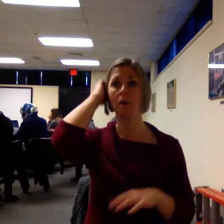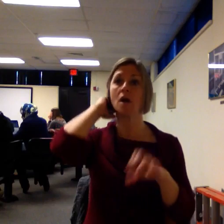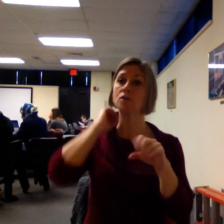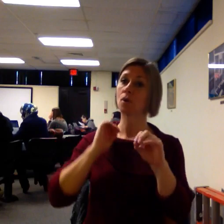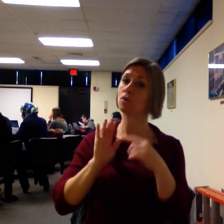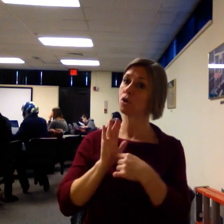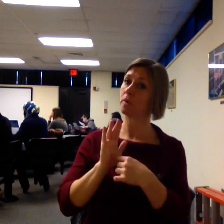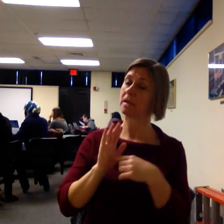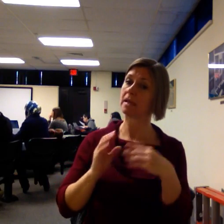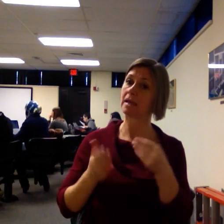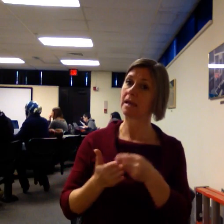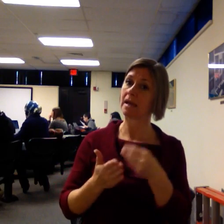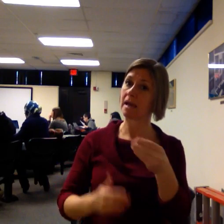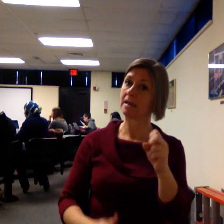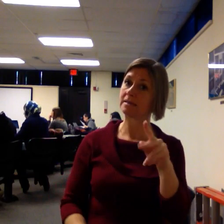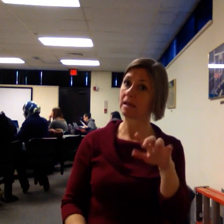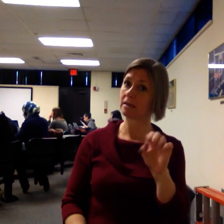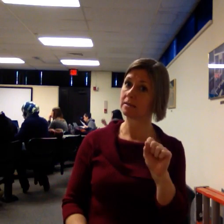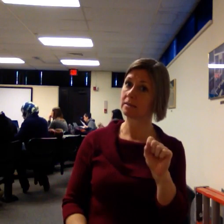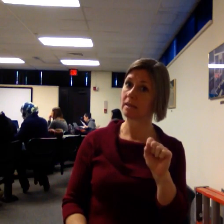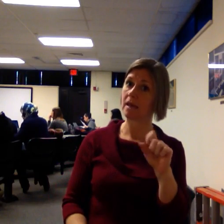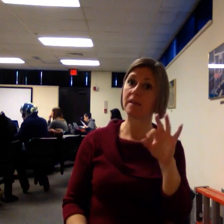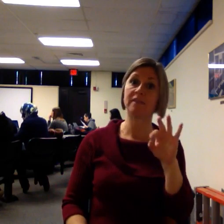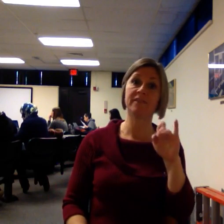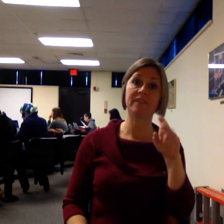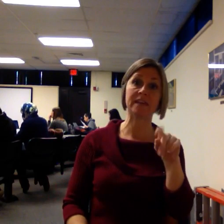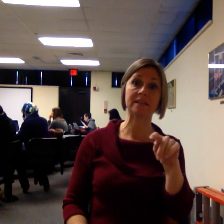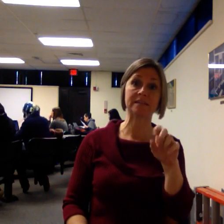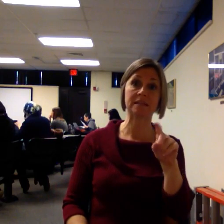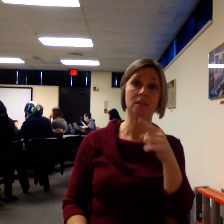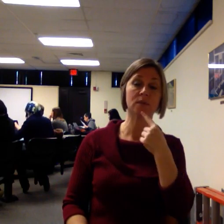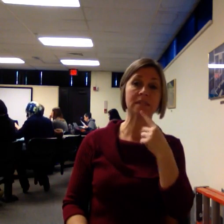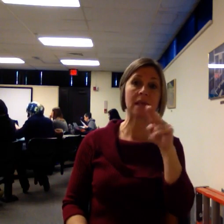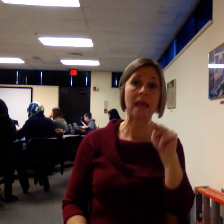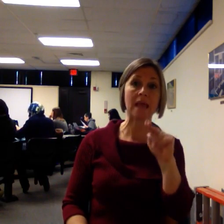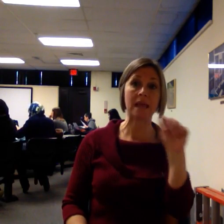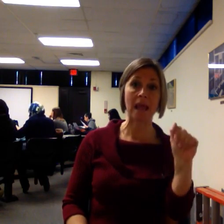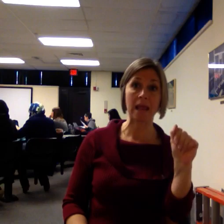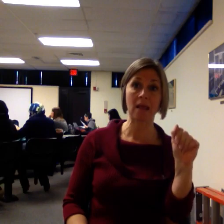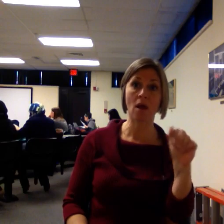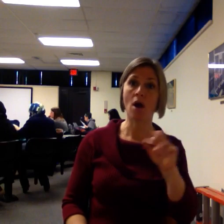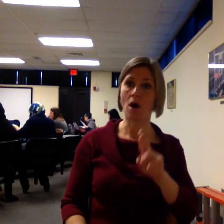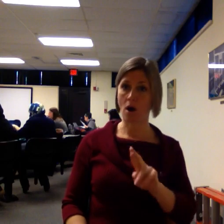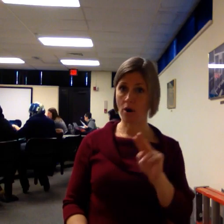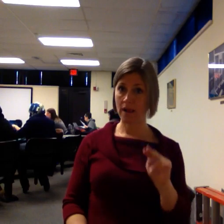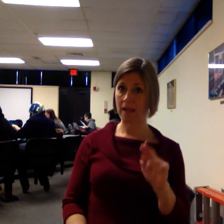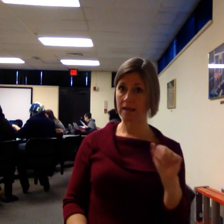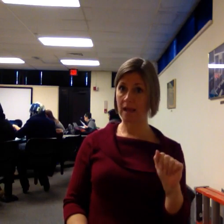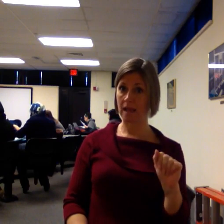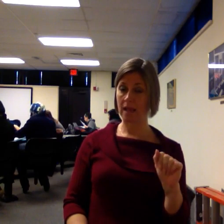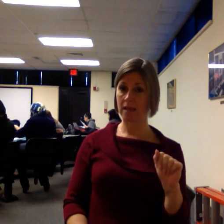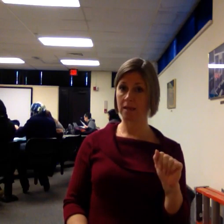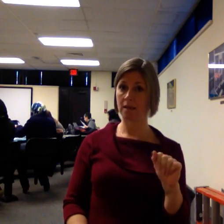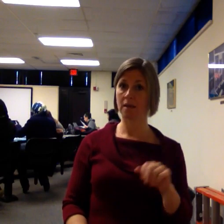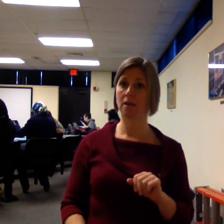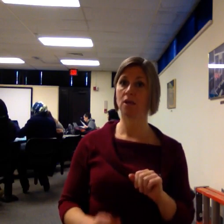for your fixed assets, you'll say NA. Then right under that, say RMA version, sales divided by net fixed assets, you can do that